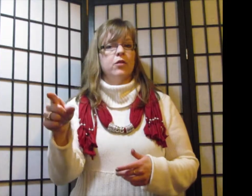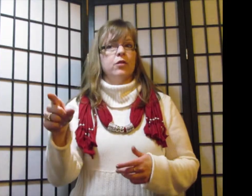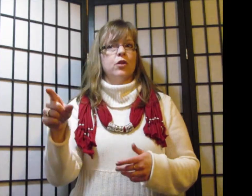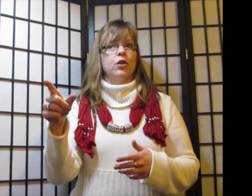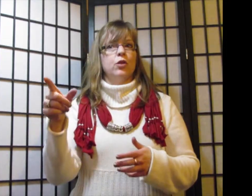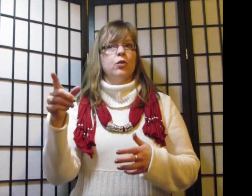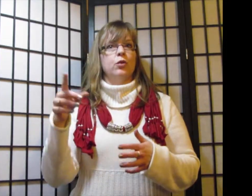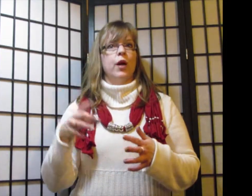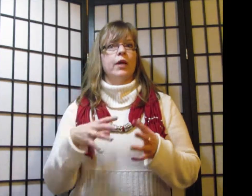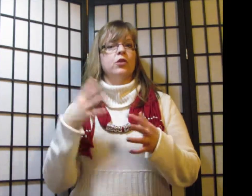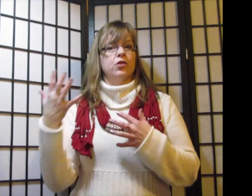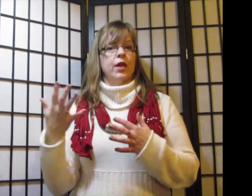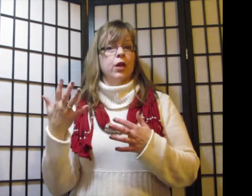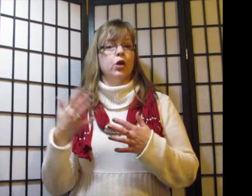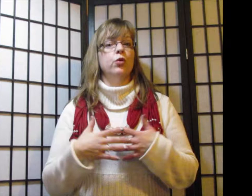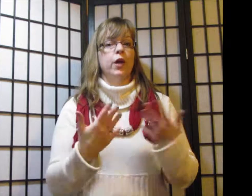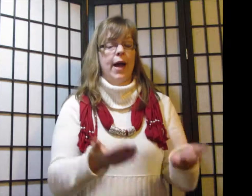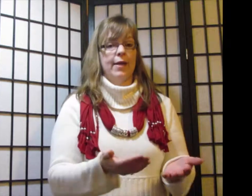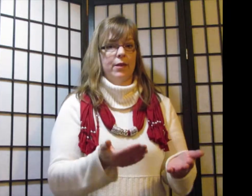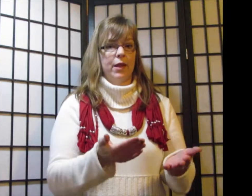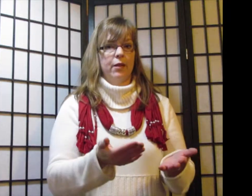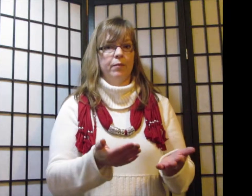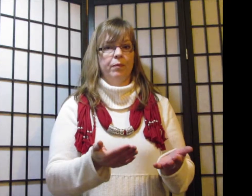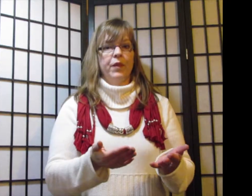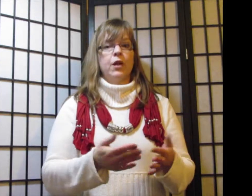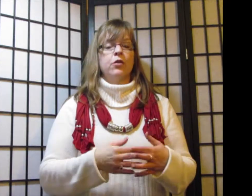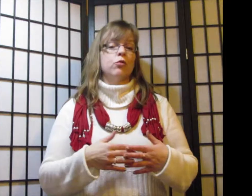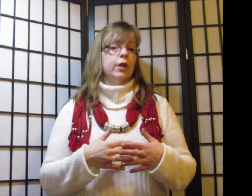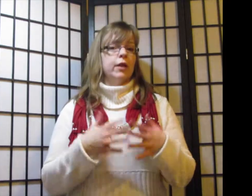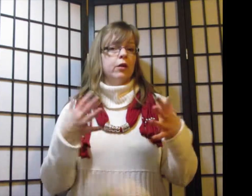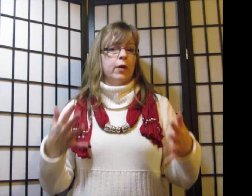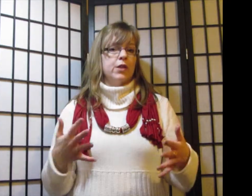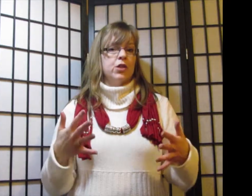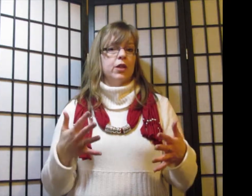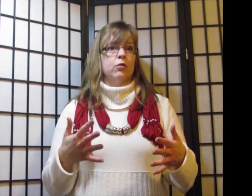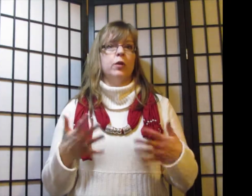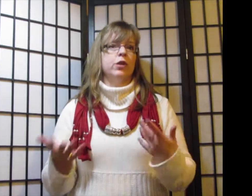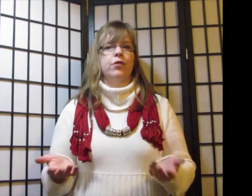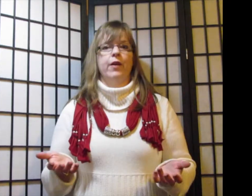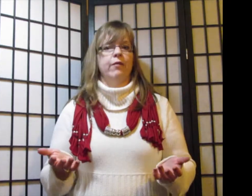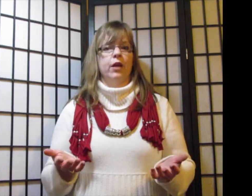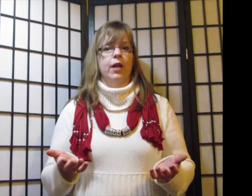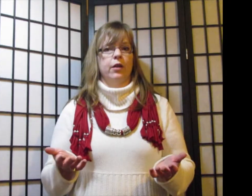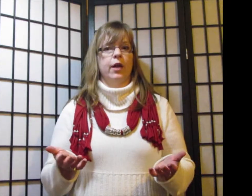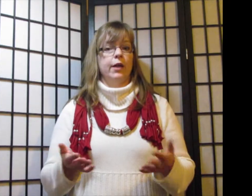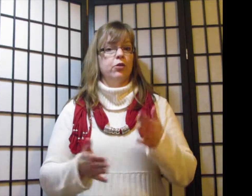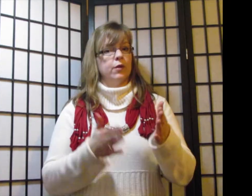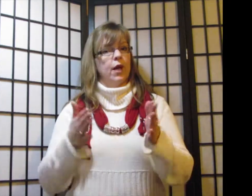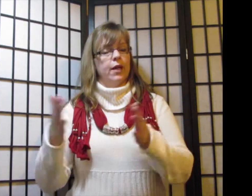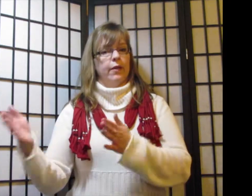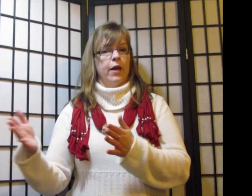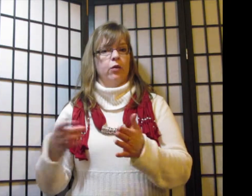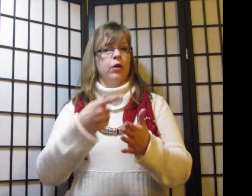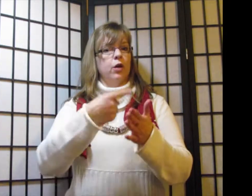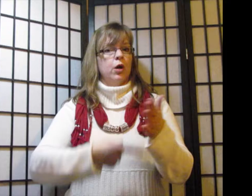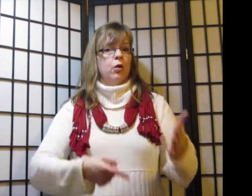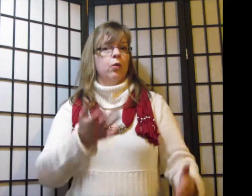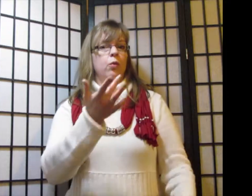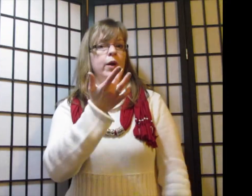makes you understand who they're asking? So really the question is, what is your favorite color? And you sign it in that order. What's